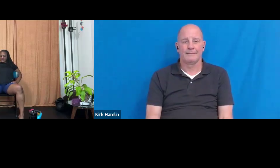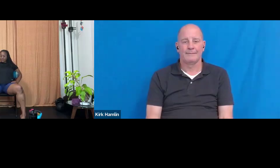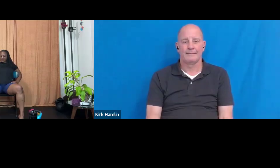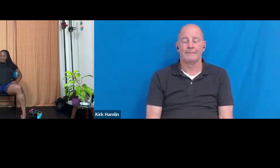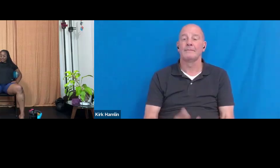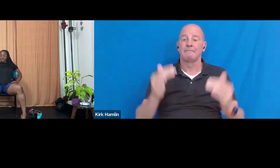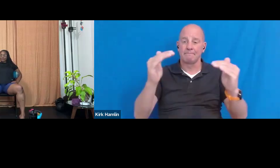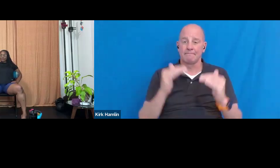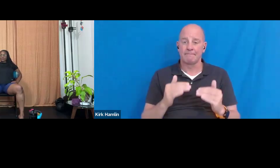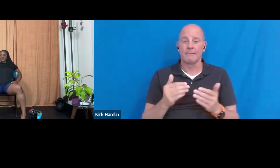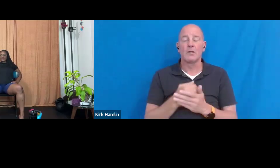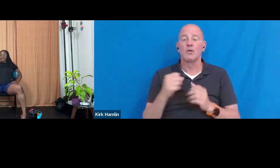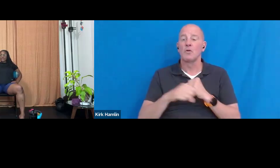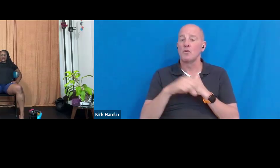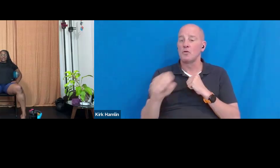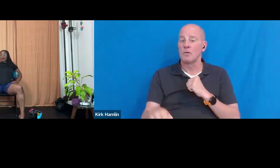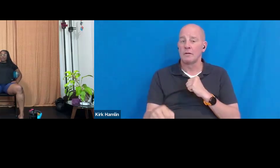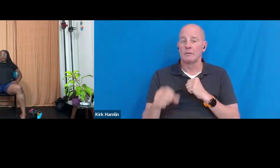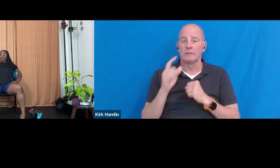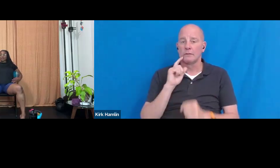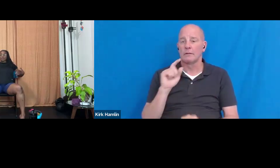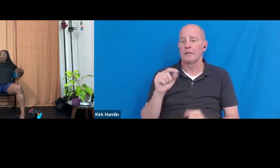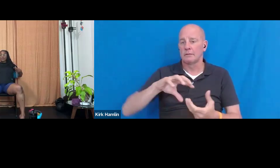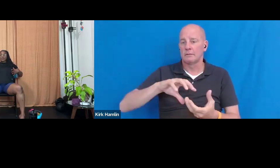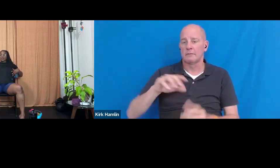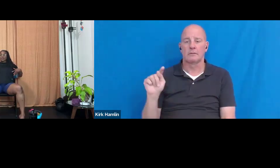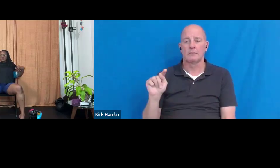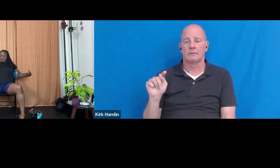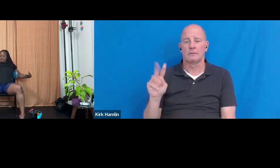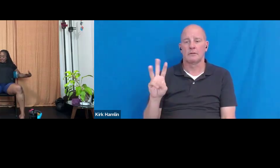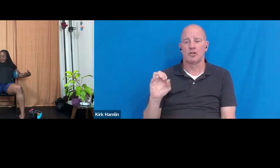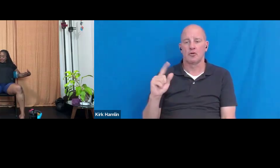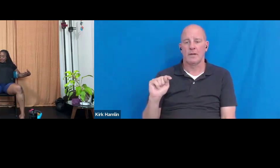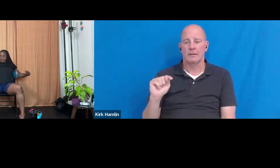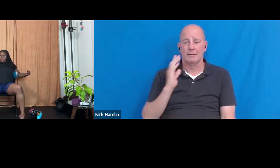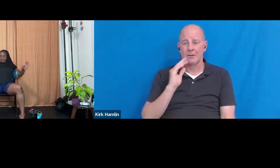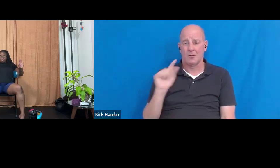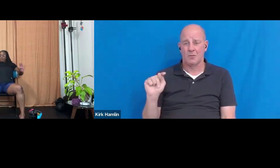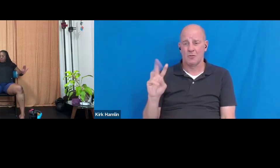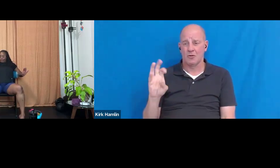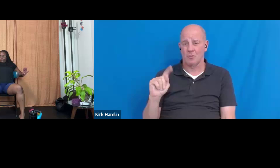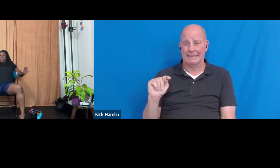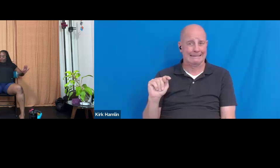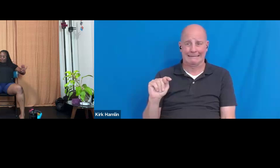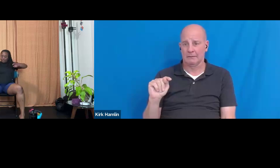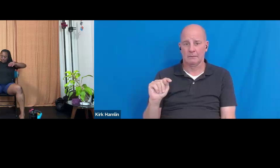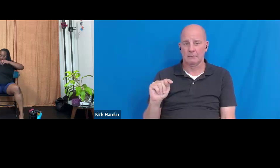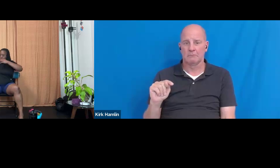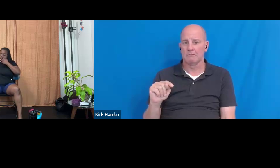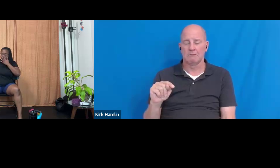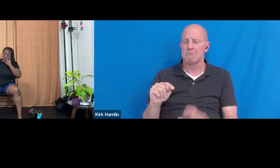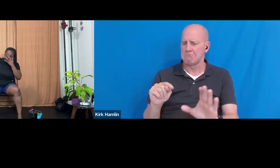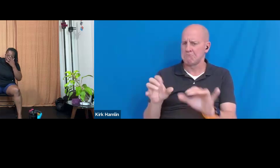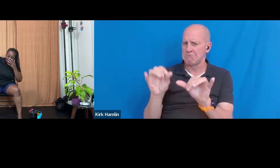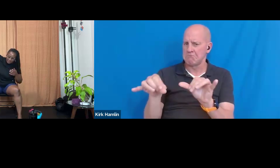stretch is going to be a twist. If you know twisting is not for you, you could stay in this one. Don't move